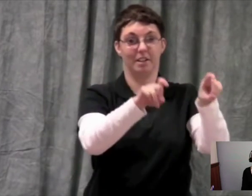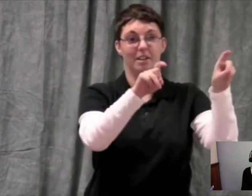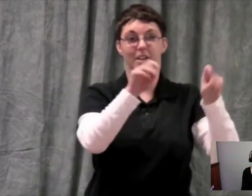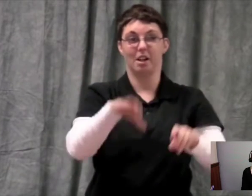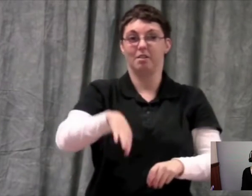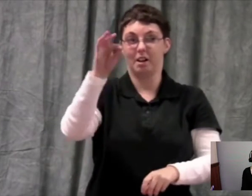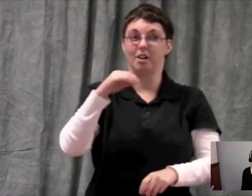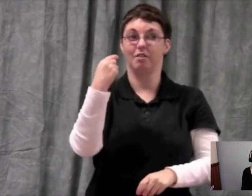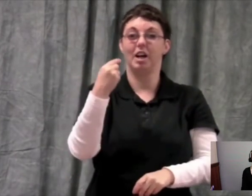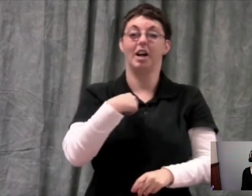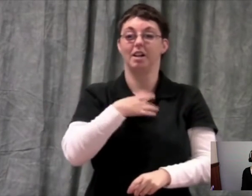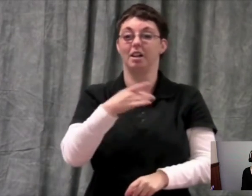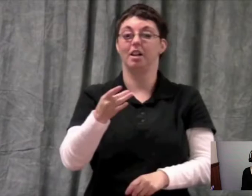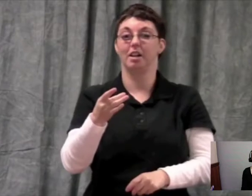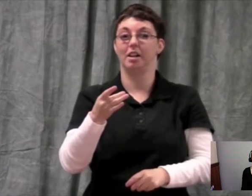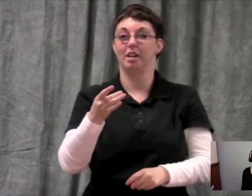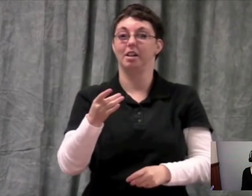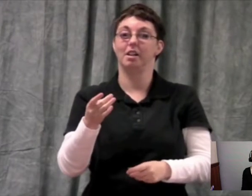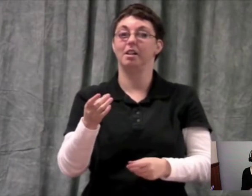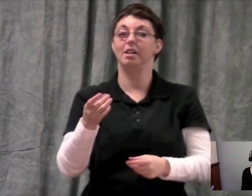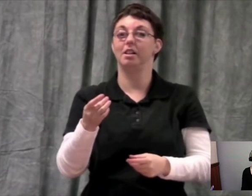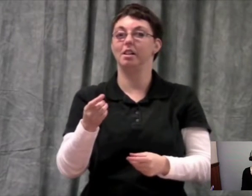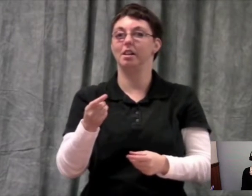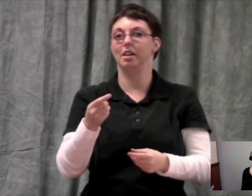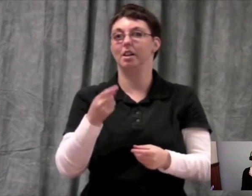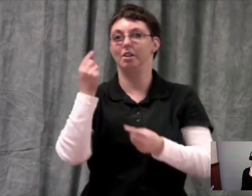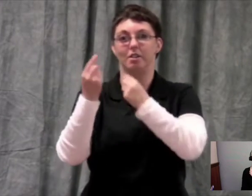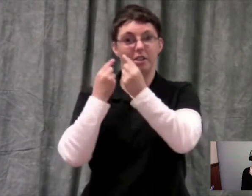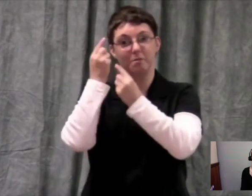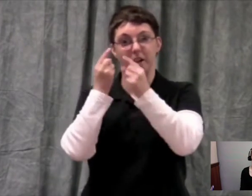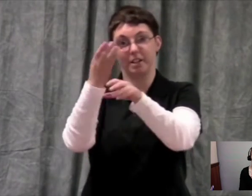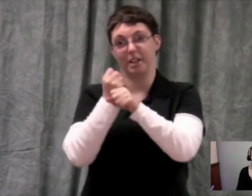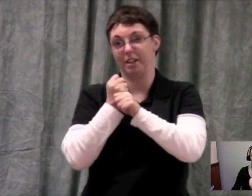Kind of thinking about which one I might get in the future.